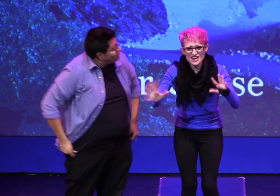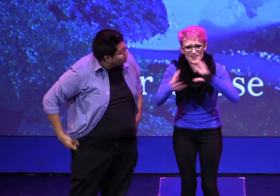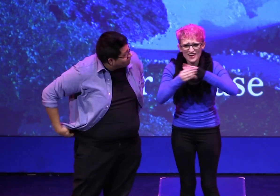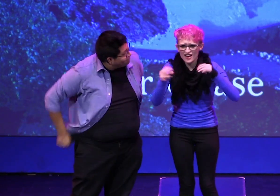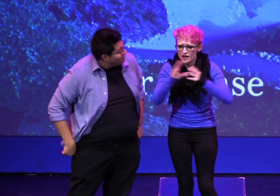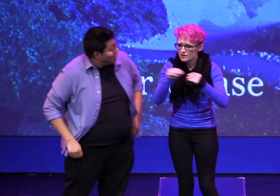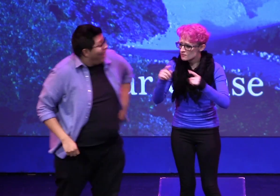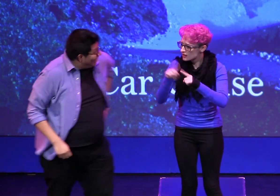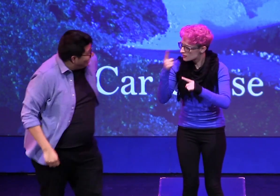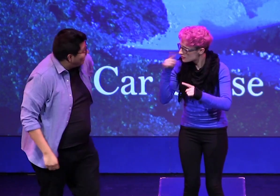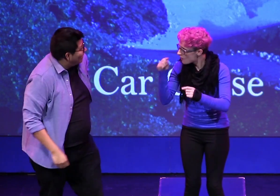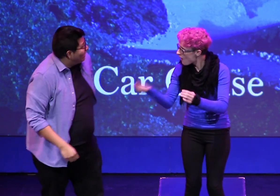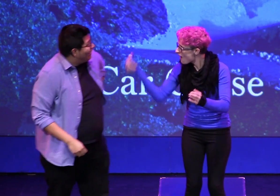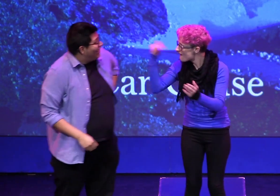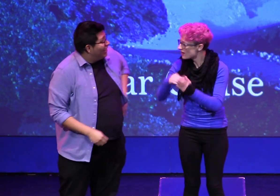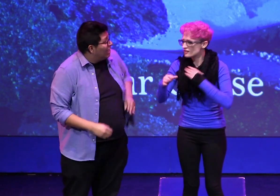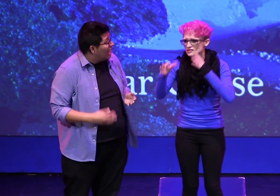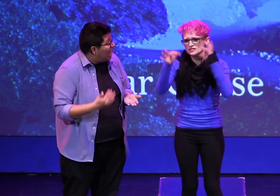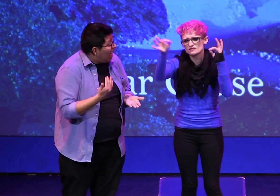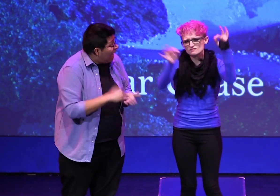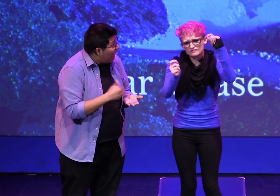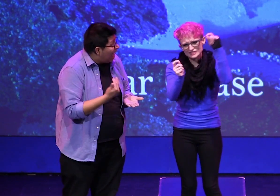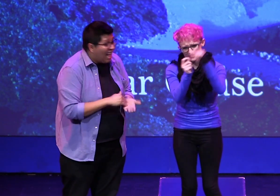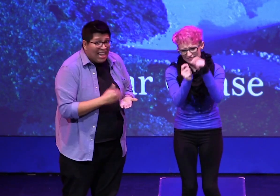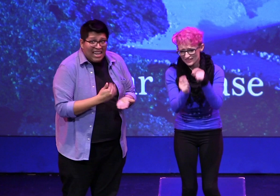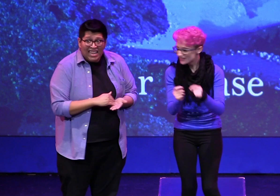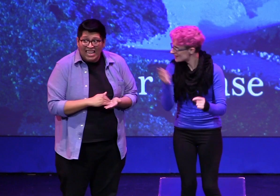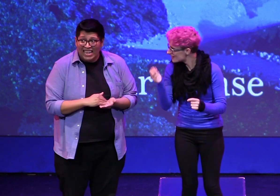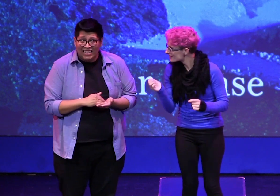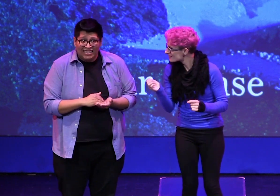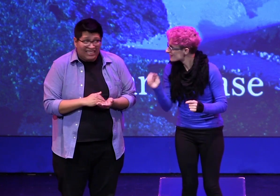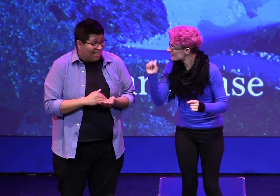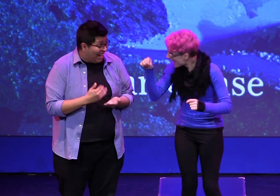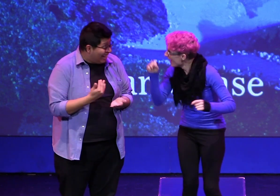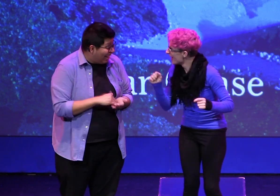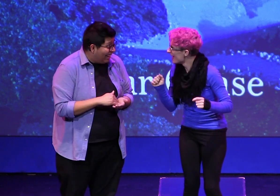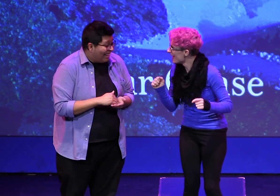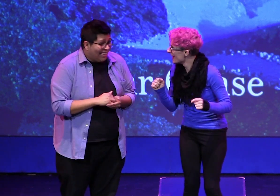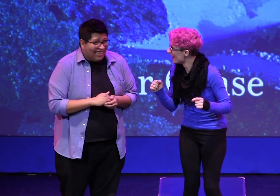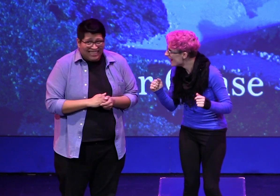That was really nice. Good story. You know what? Could you start again? Again? Yeah,